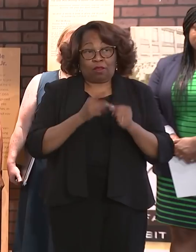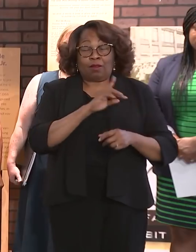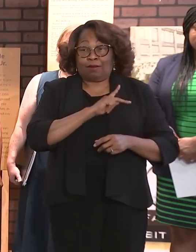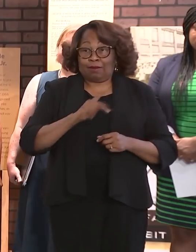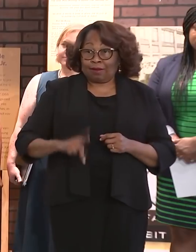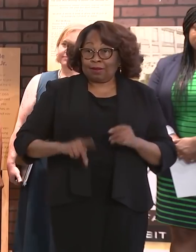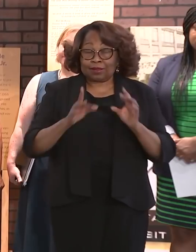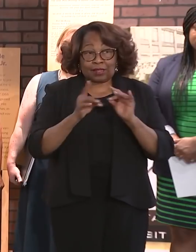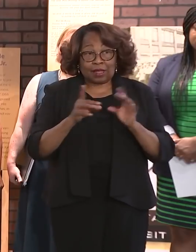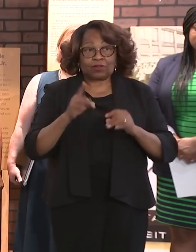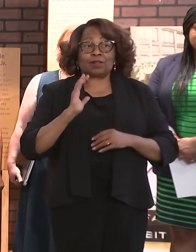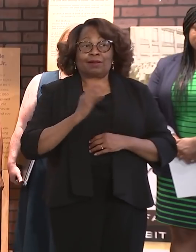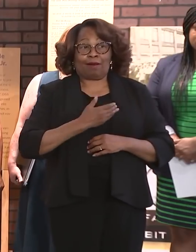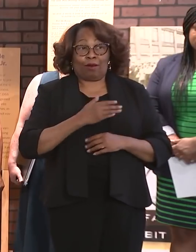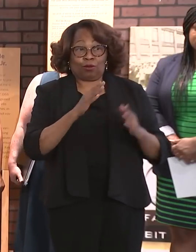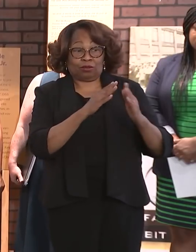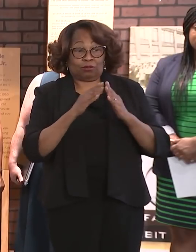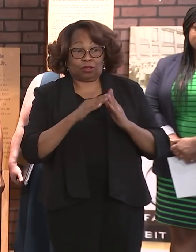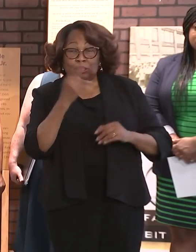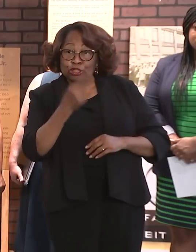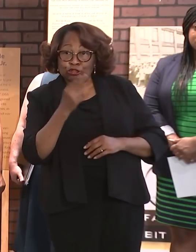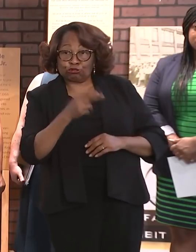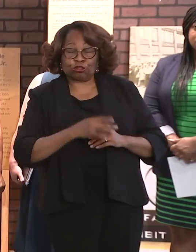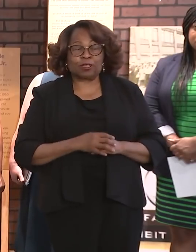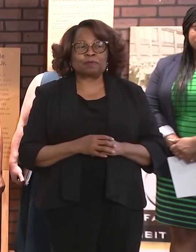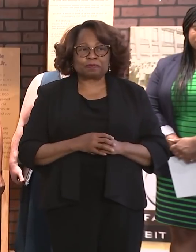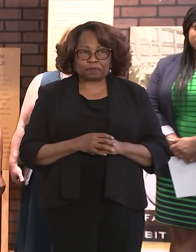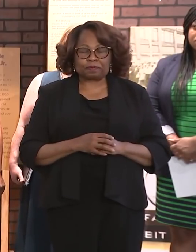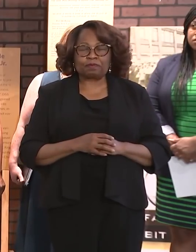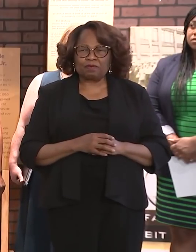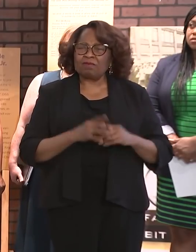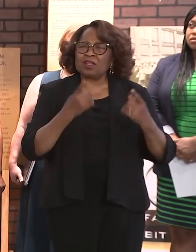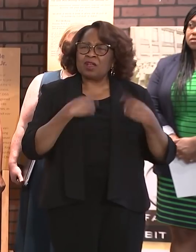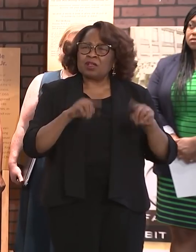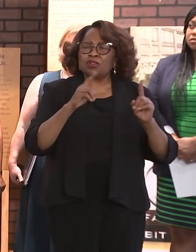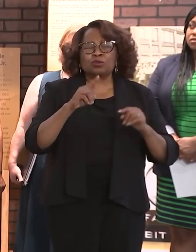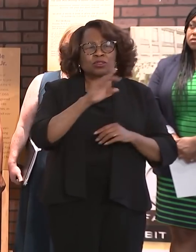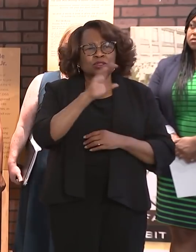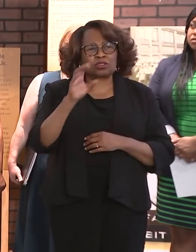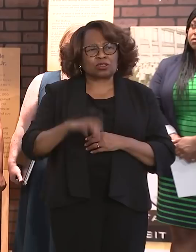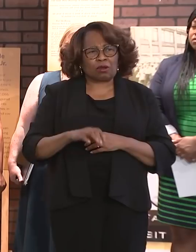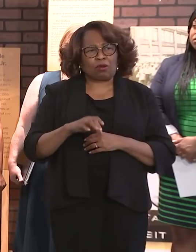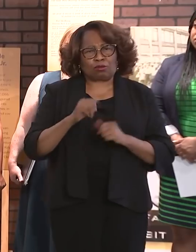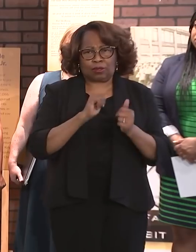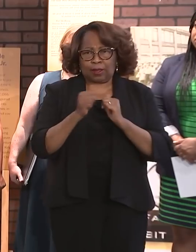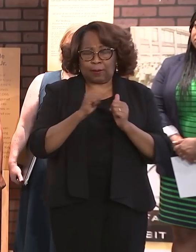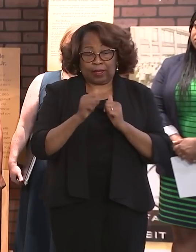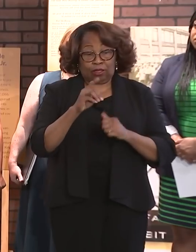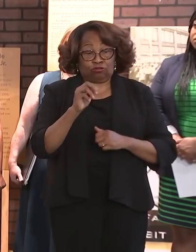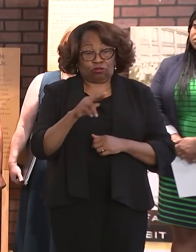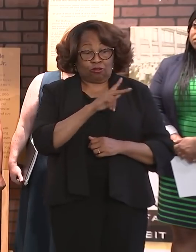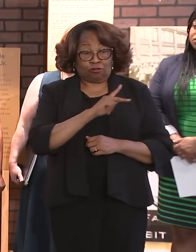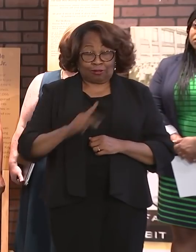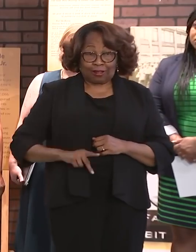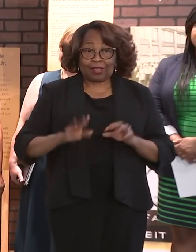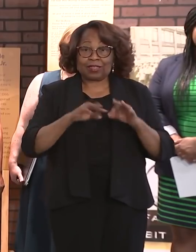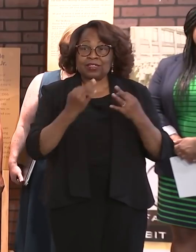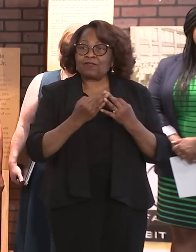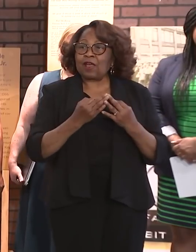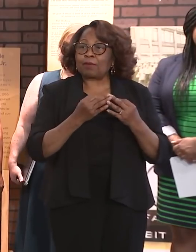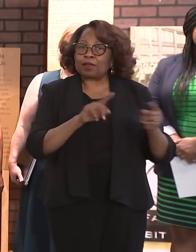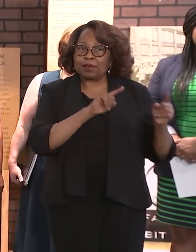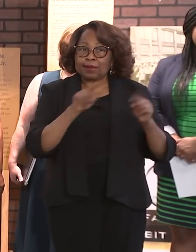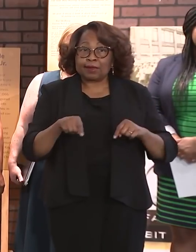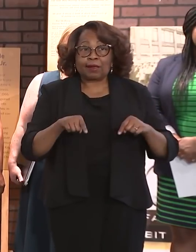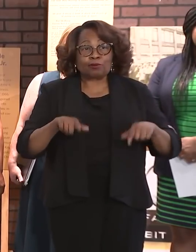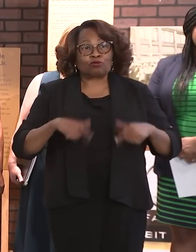legacy, but also our city's history. It was during the Chicago Freedom Campaign that Dr. King and his family took up residence in